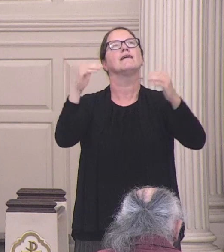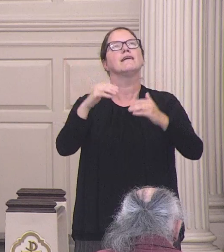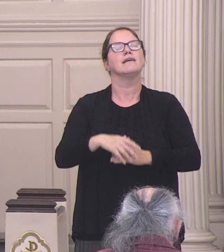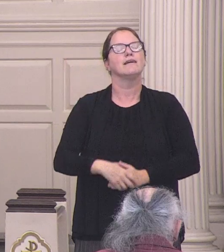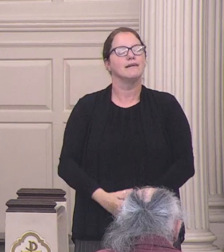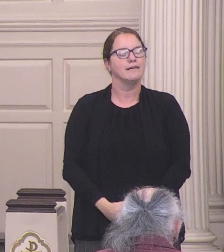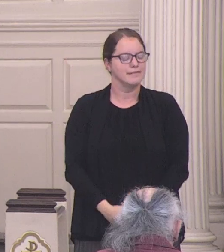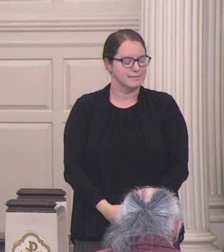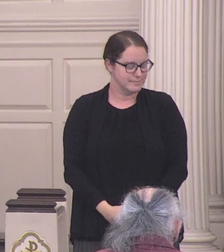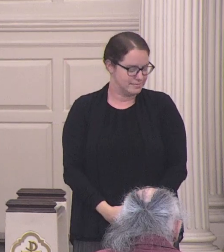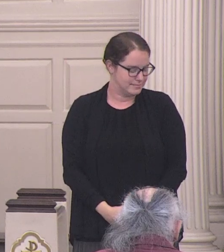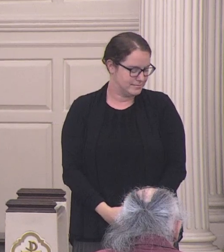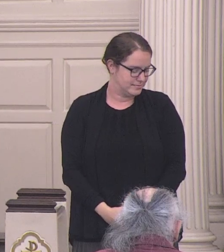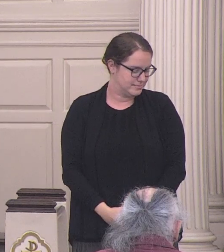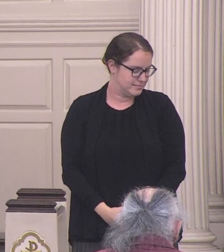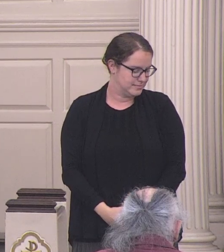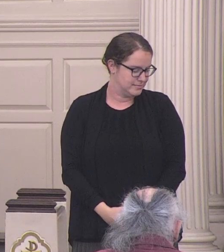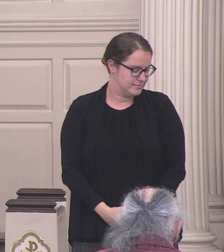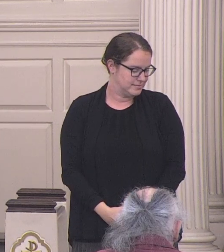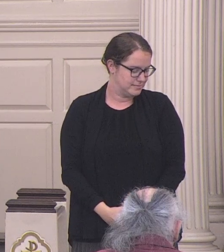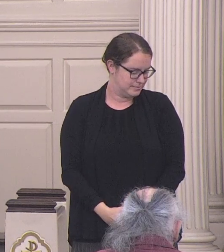Hosanna in the